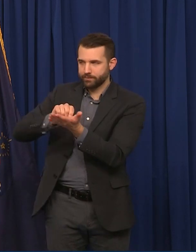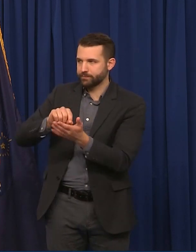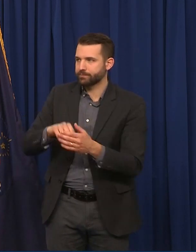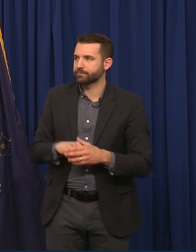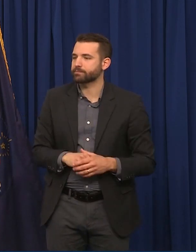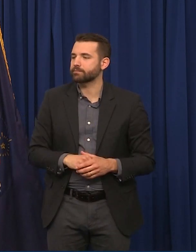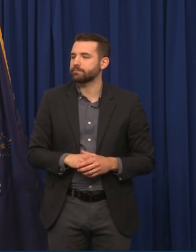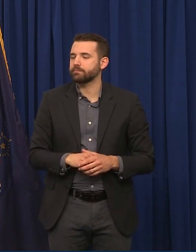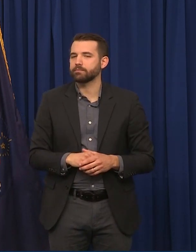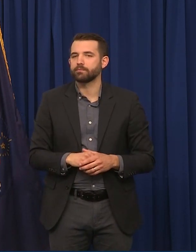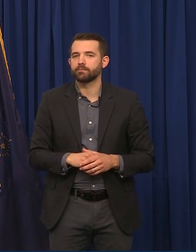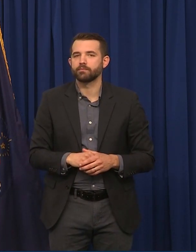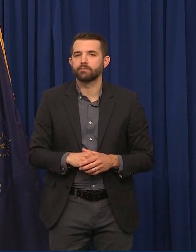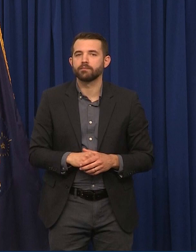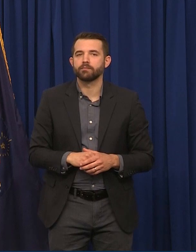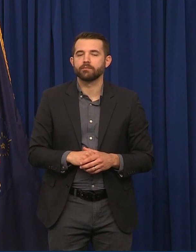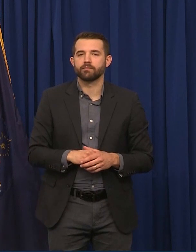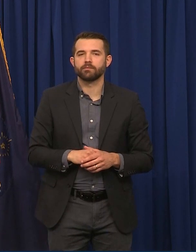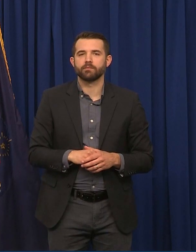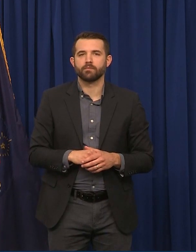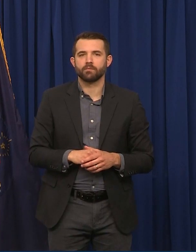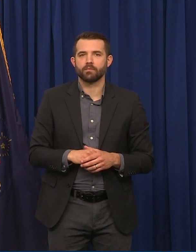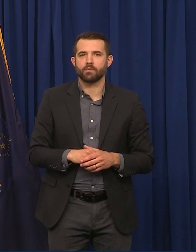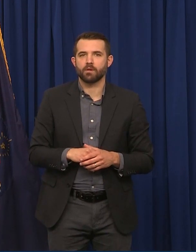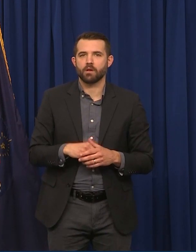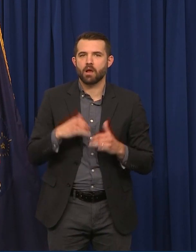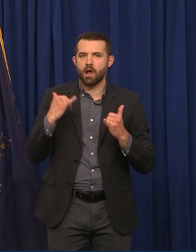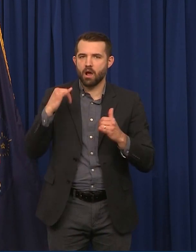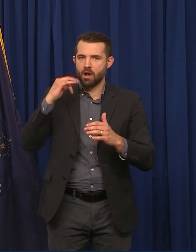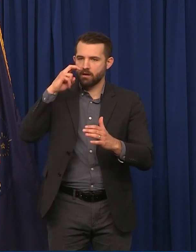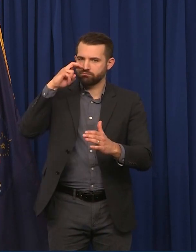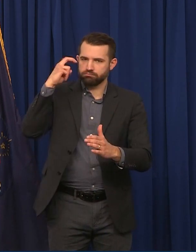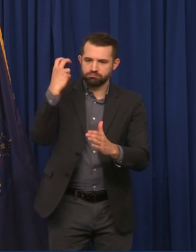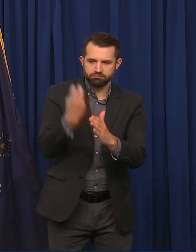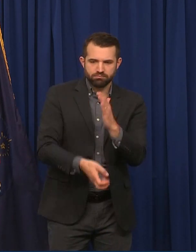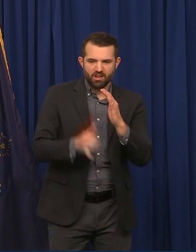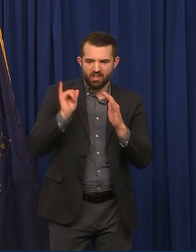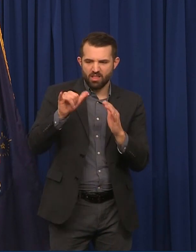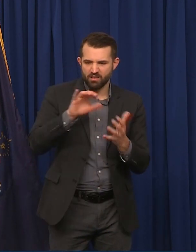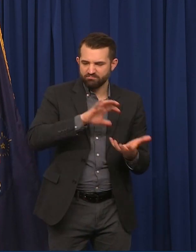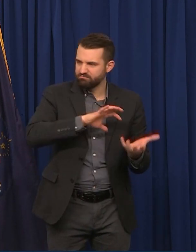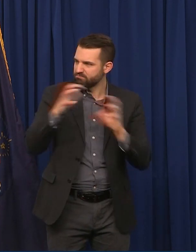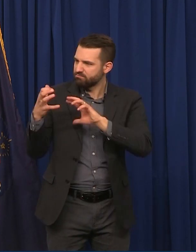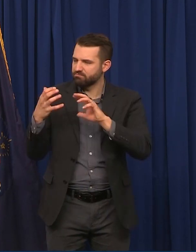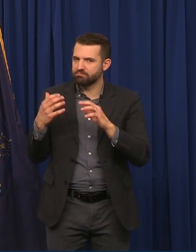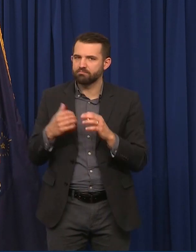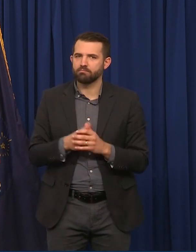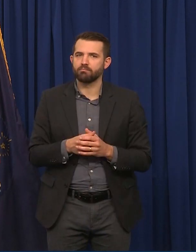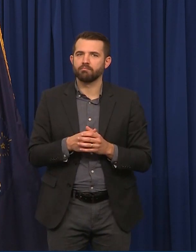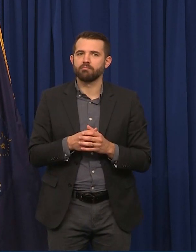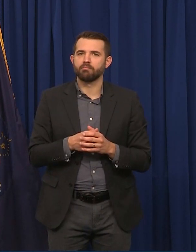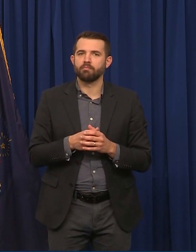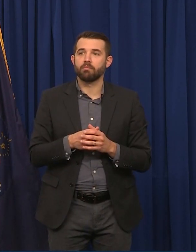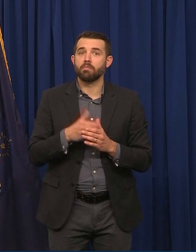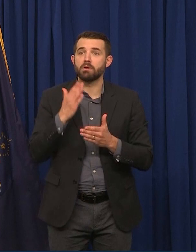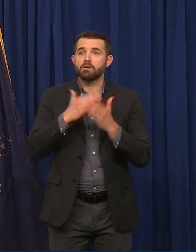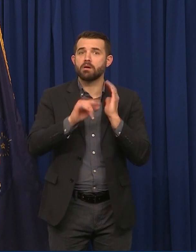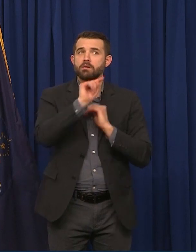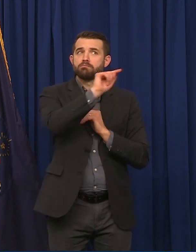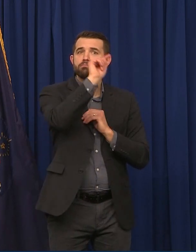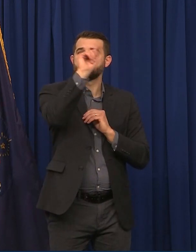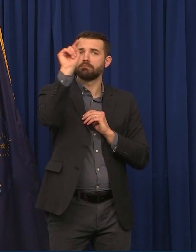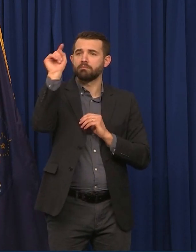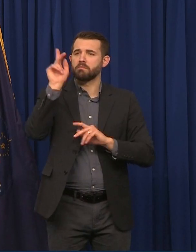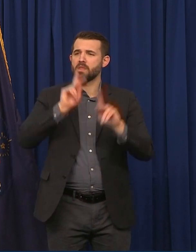The deeper we get into this crisis, there are some authorities out there who are concerned that we